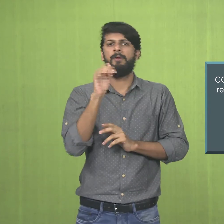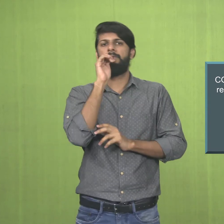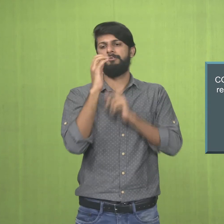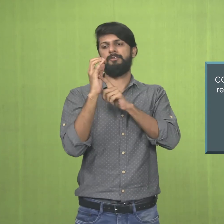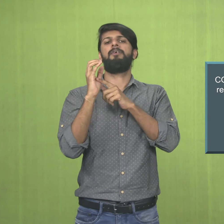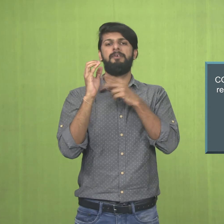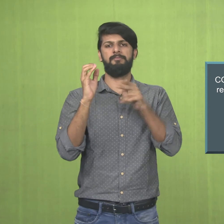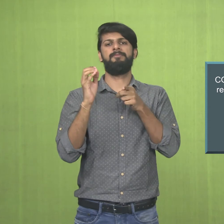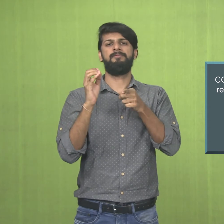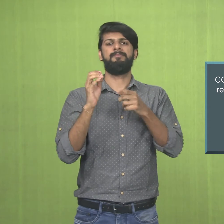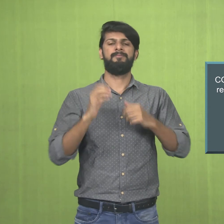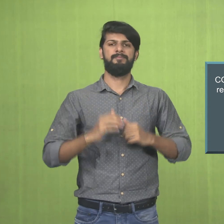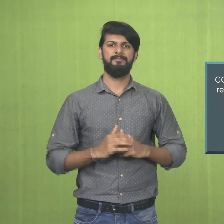of sound. So that is symbolic.